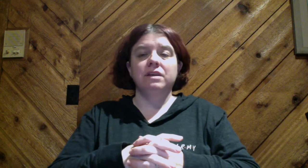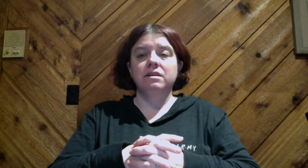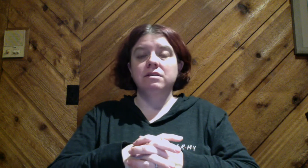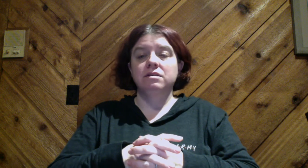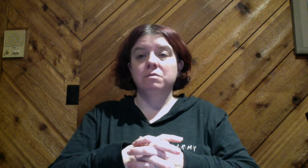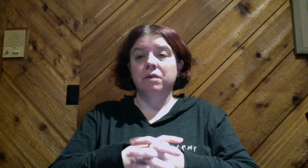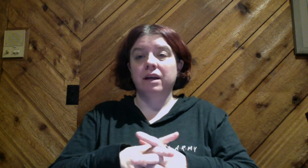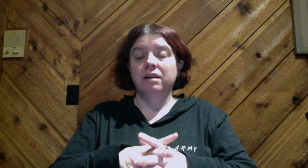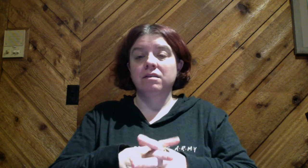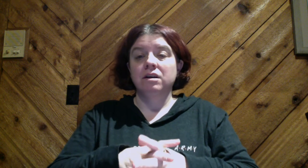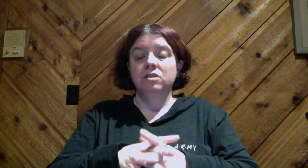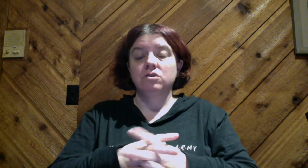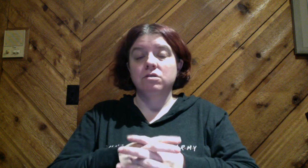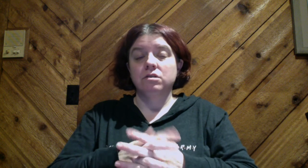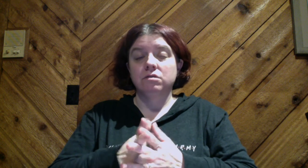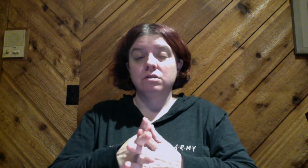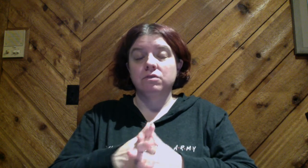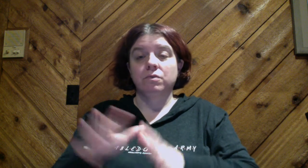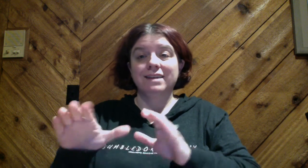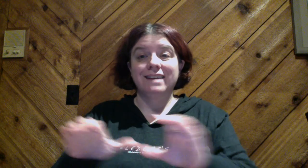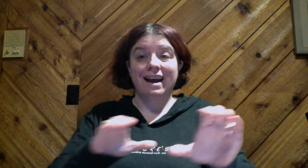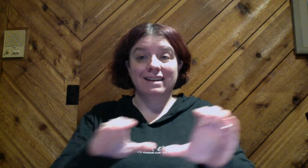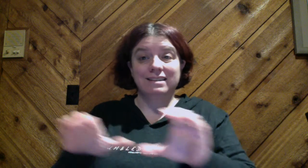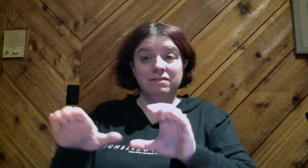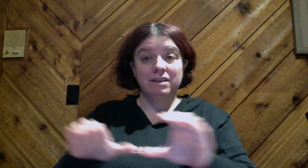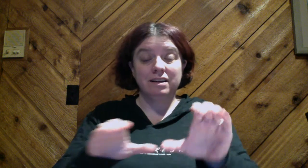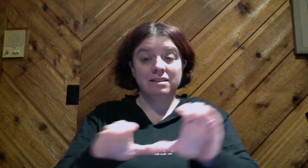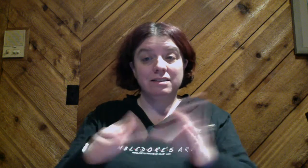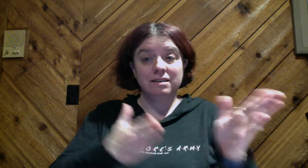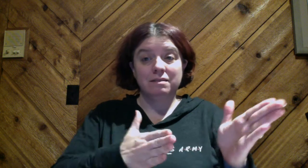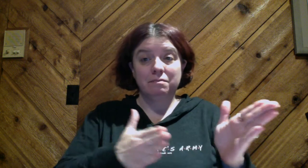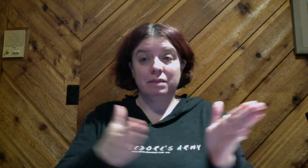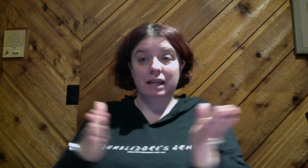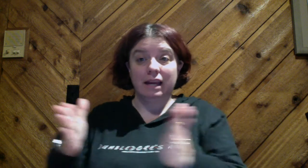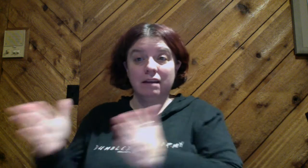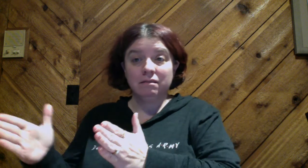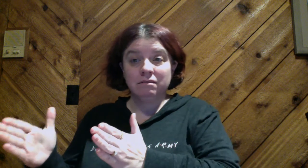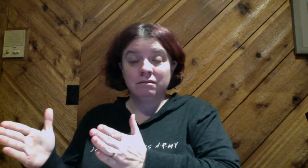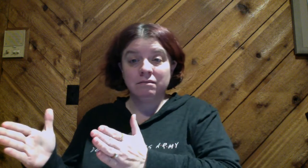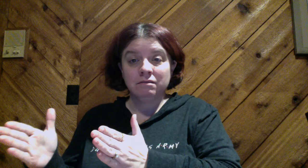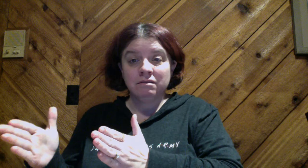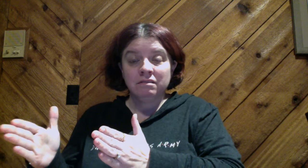Activities to plan. So you can do this different ways. Activities, plan.